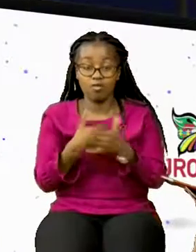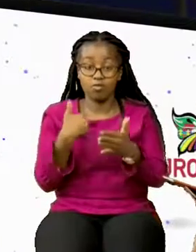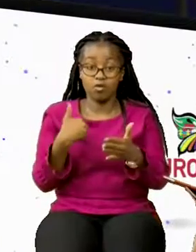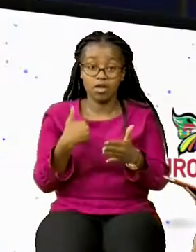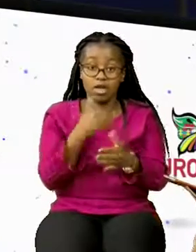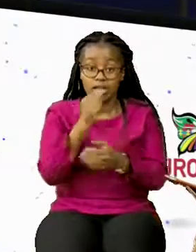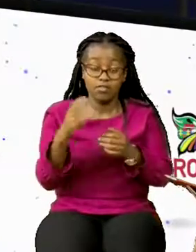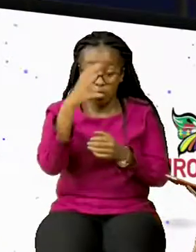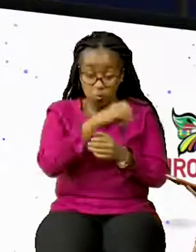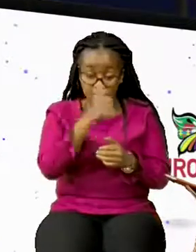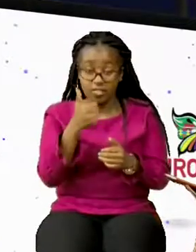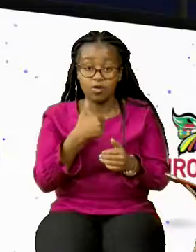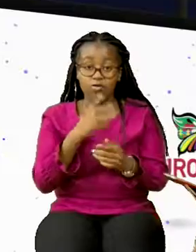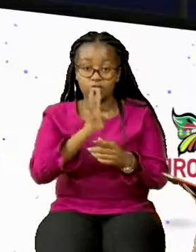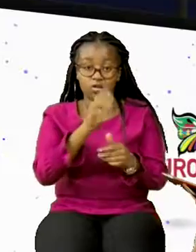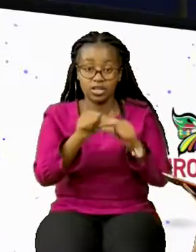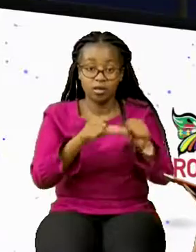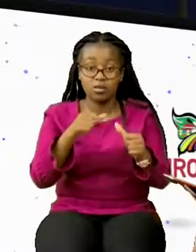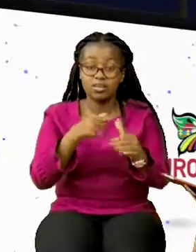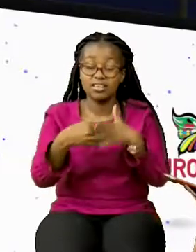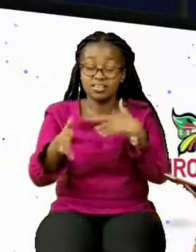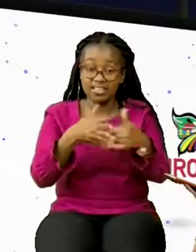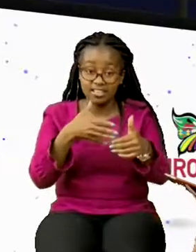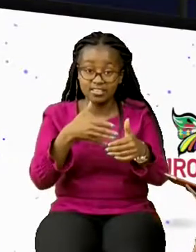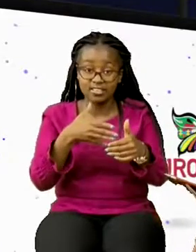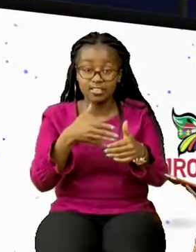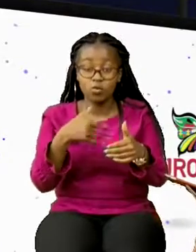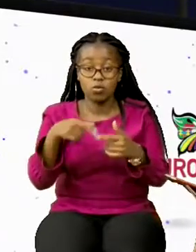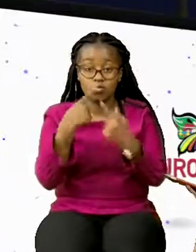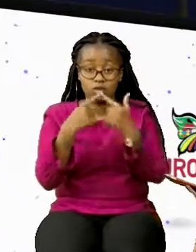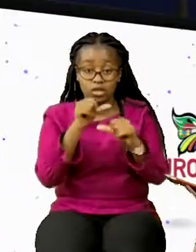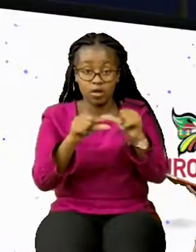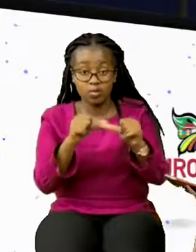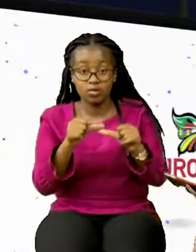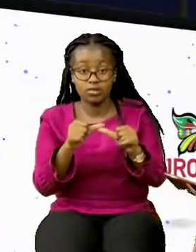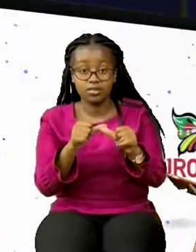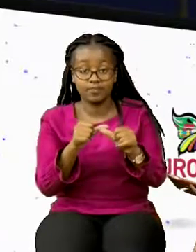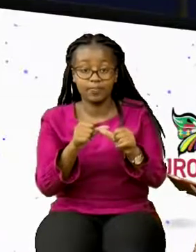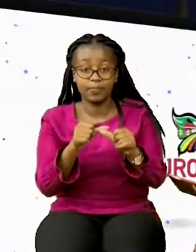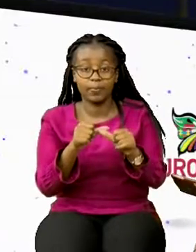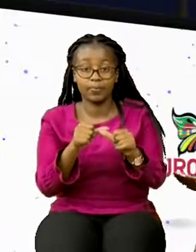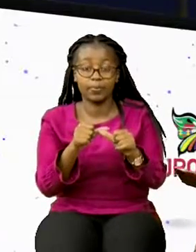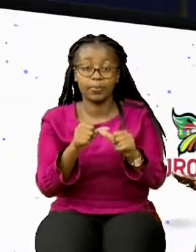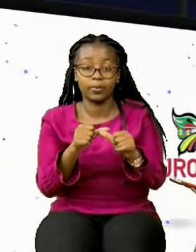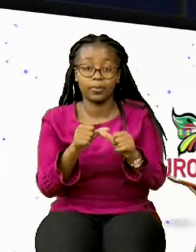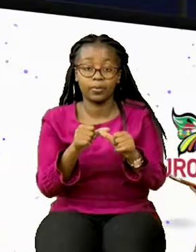case you missed the other seasons, we have spoken about signs and symptoms, we have spoken about sensory, we've spoken about